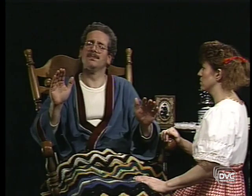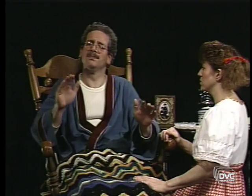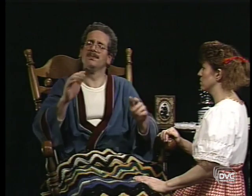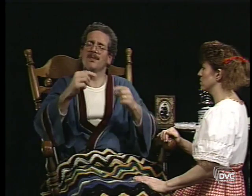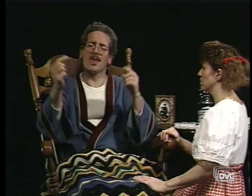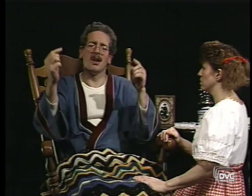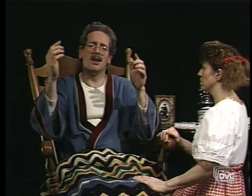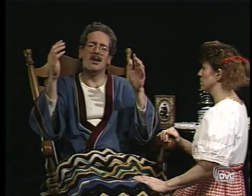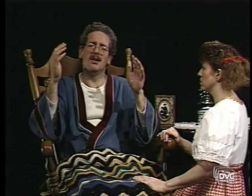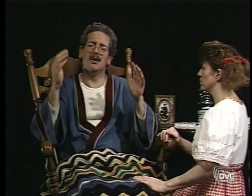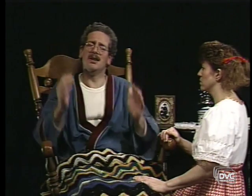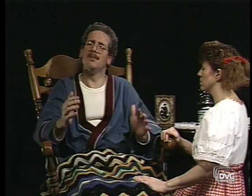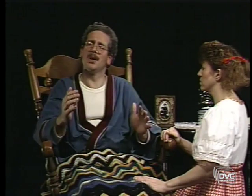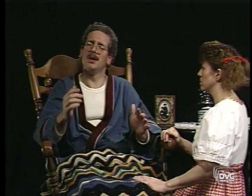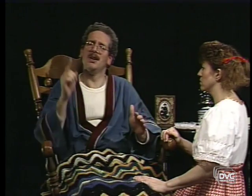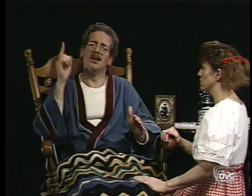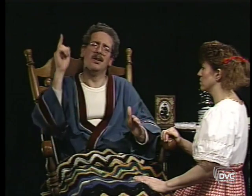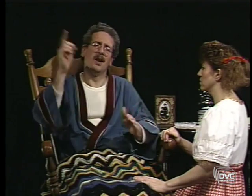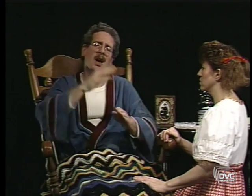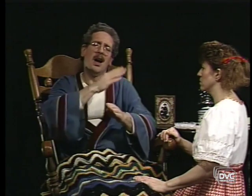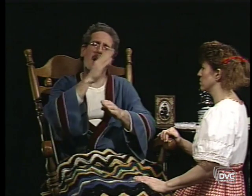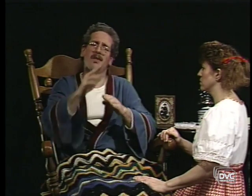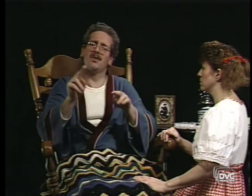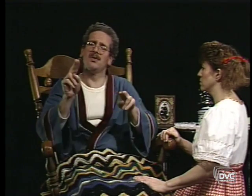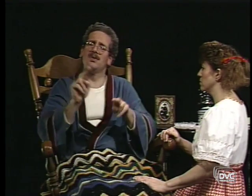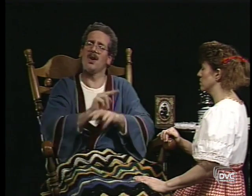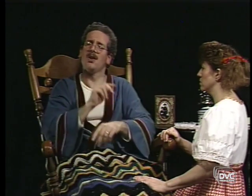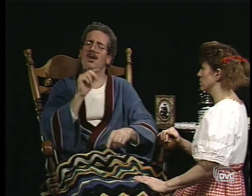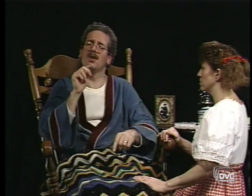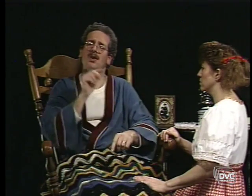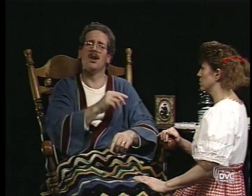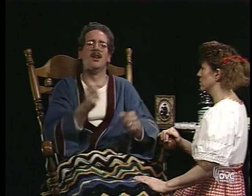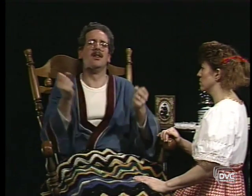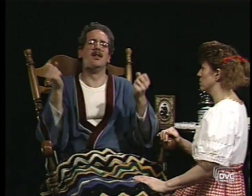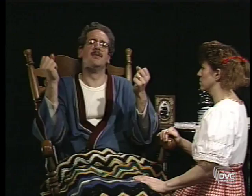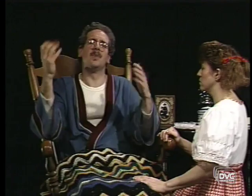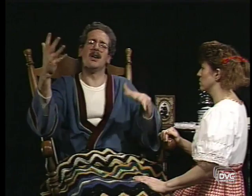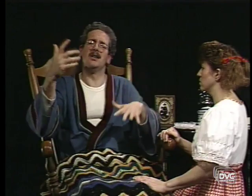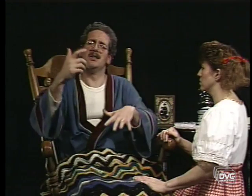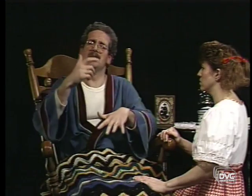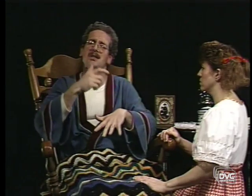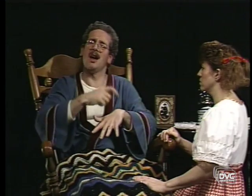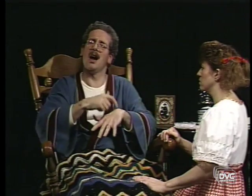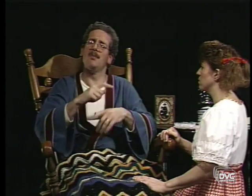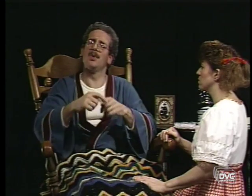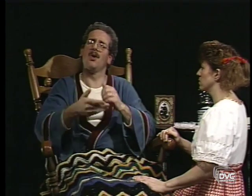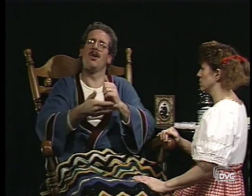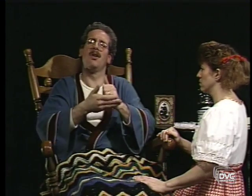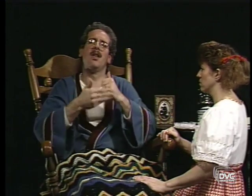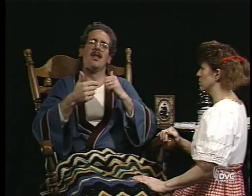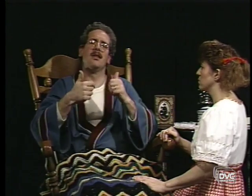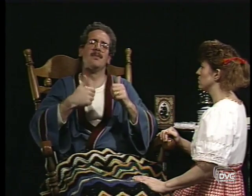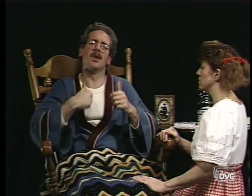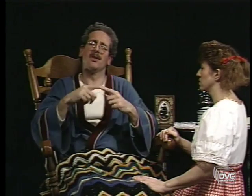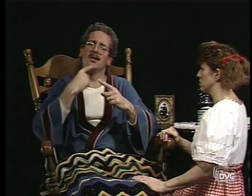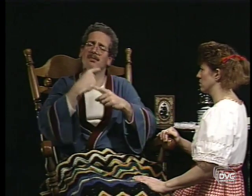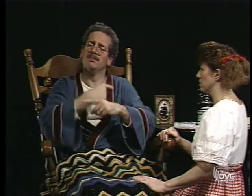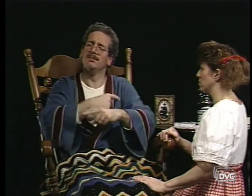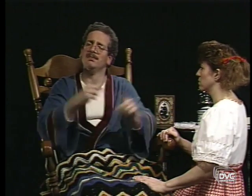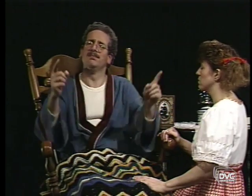quieten the enemy now you've used Maggie so many times to help me and